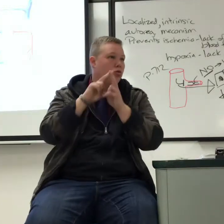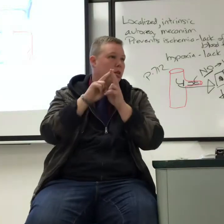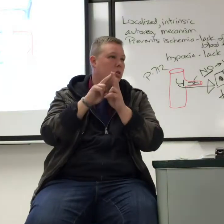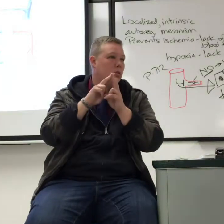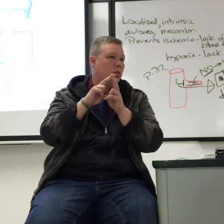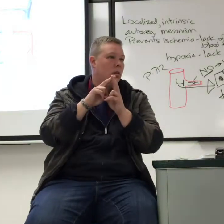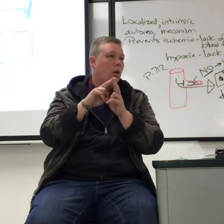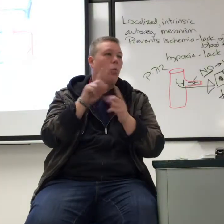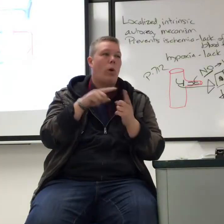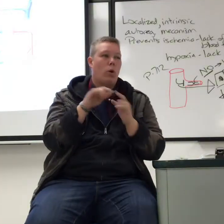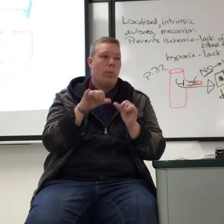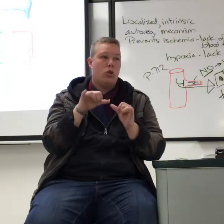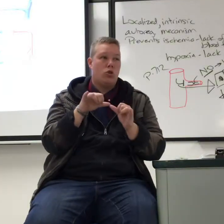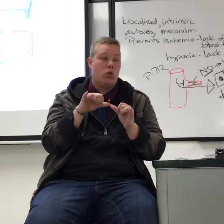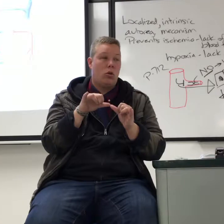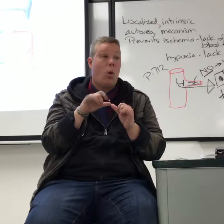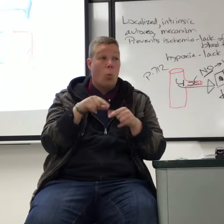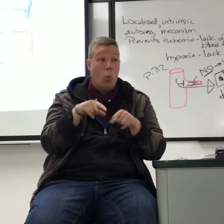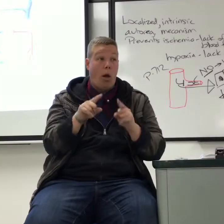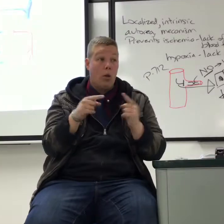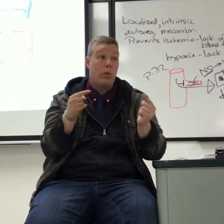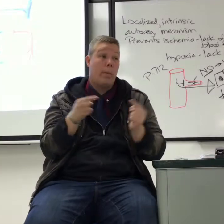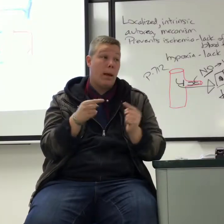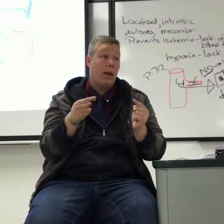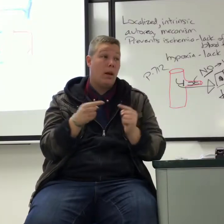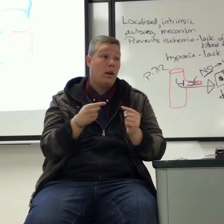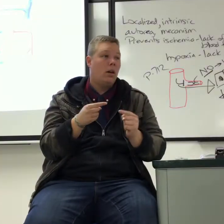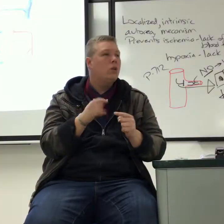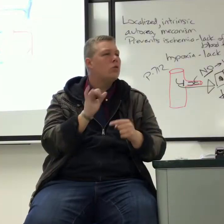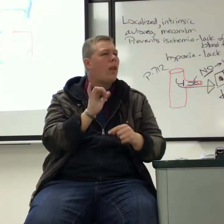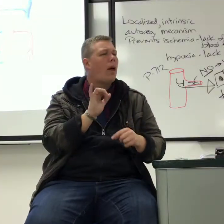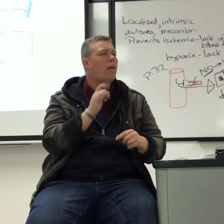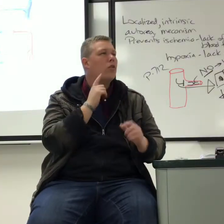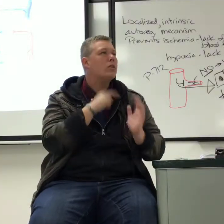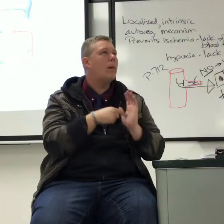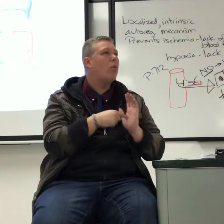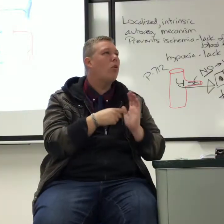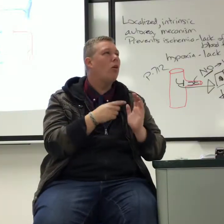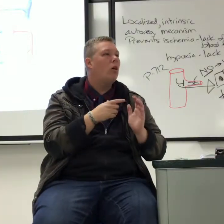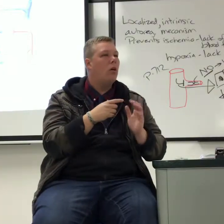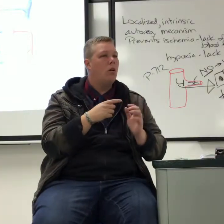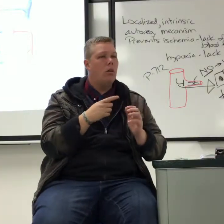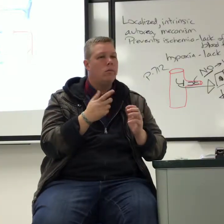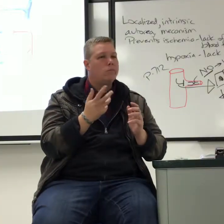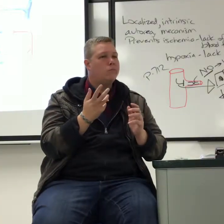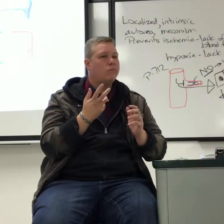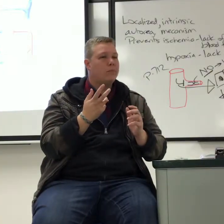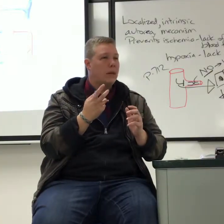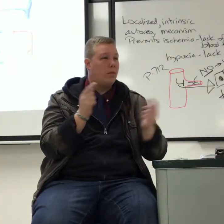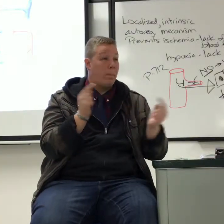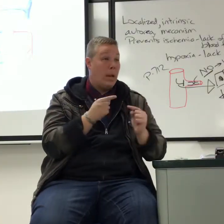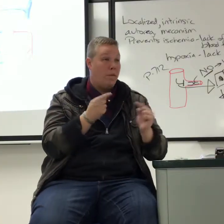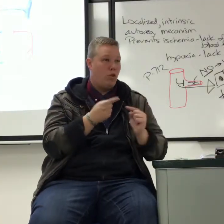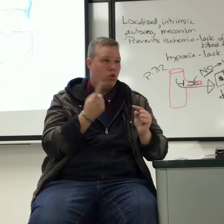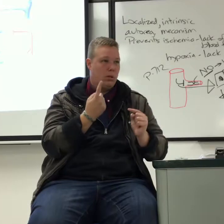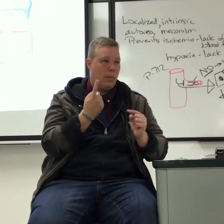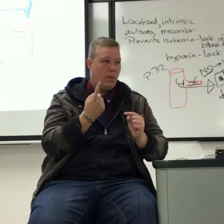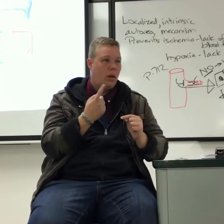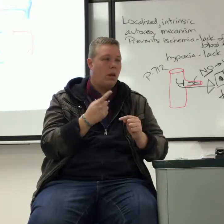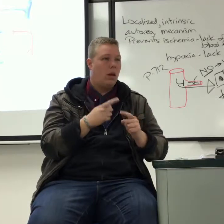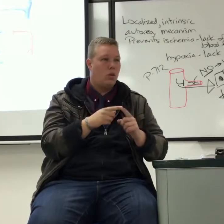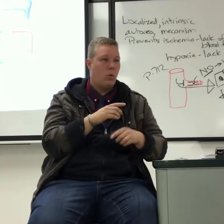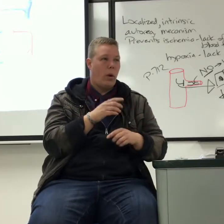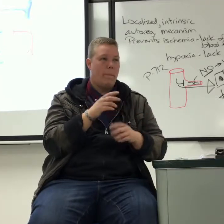take the measurement while you're in pain. So, like I said, the subject not a painful stimulus, you're measuring blood pressure